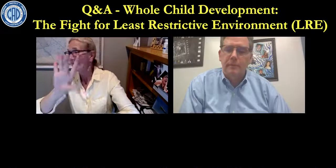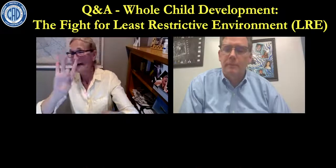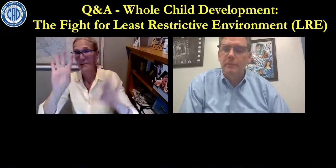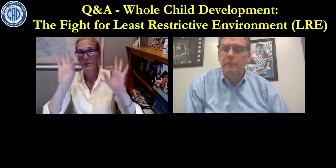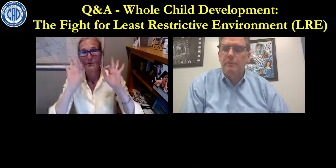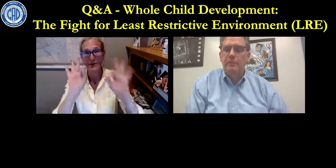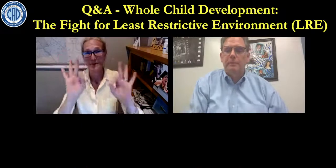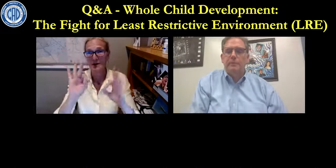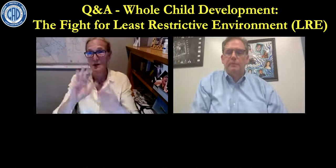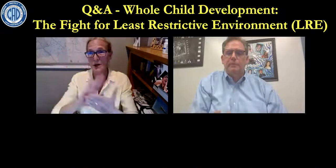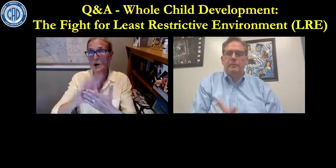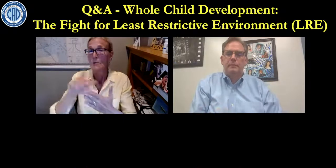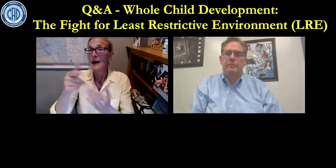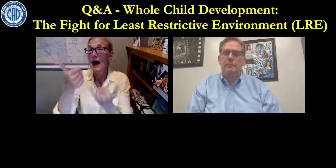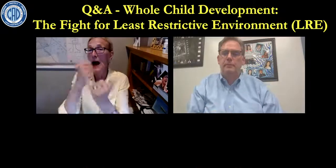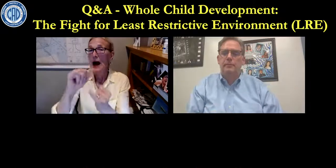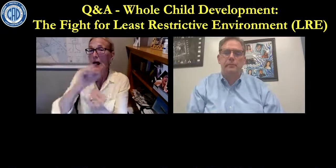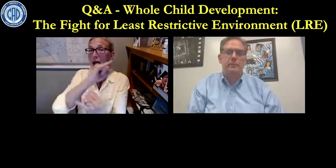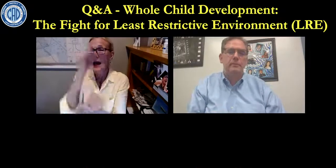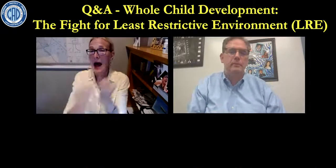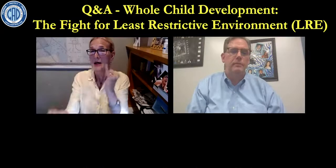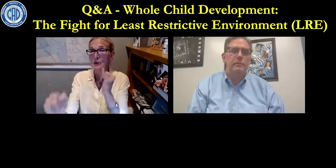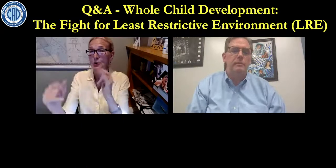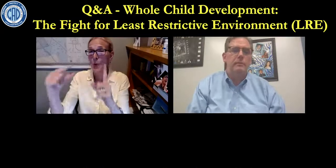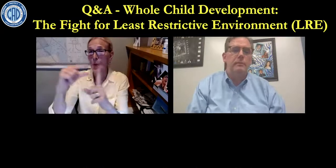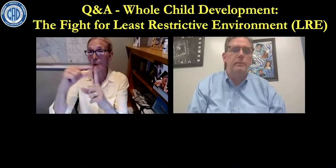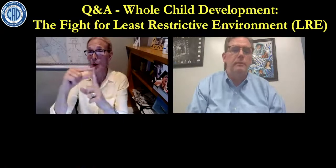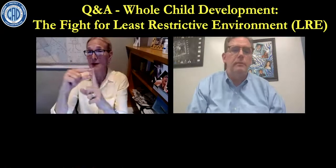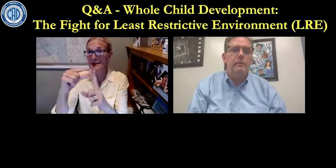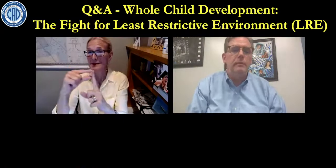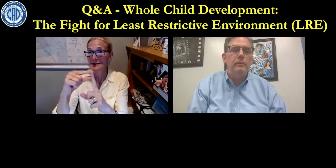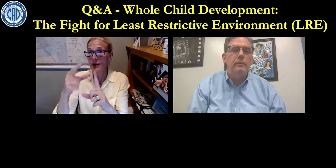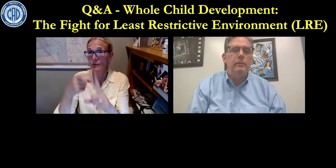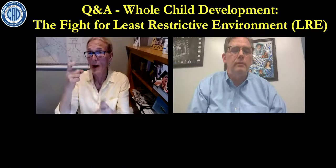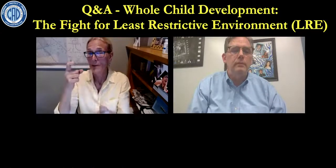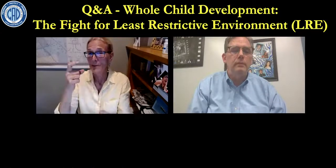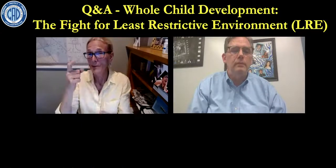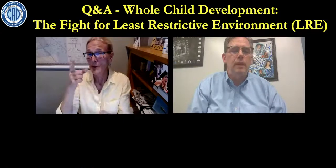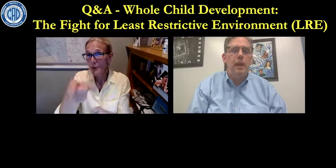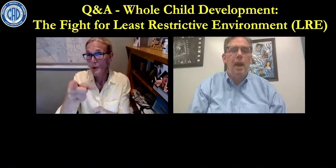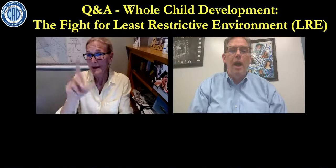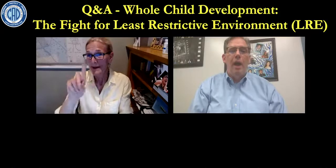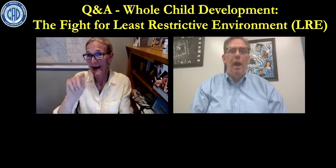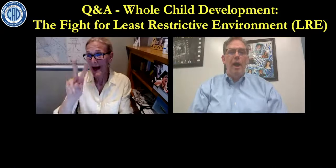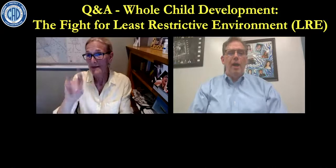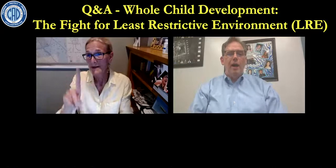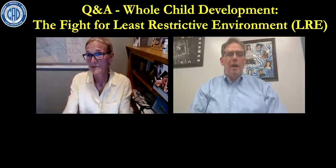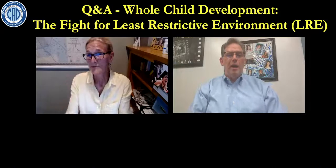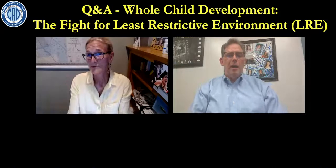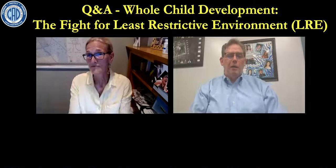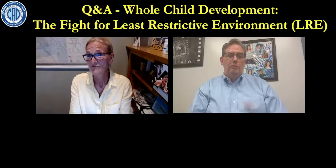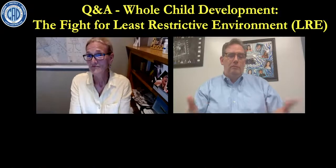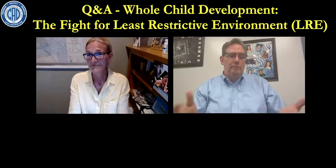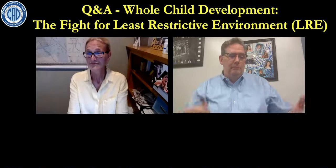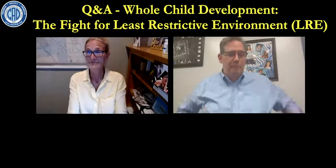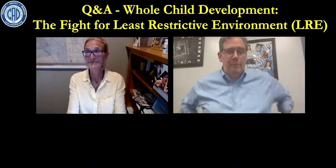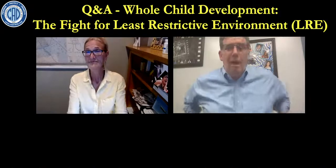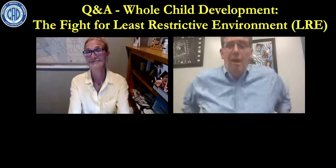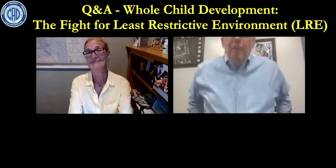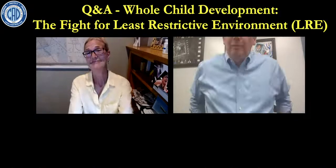our presentation tonight as well. Okay, so perfect. It is 6:58. Do you have any last